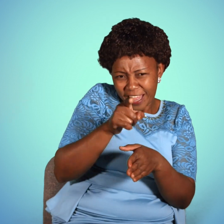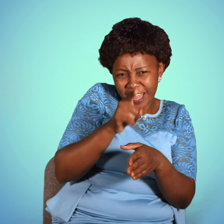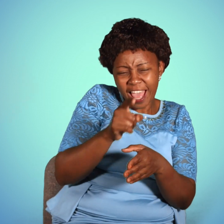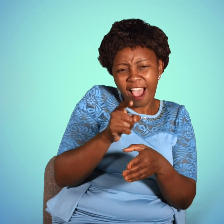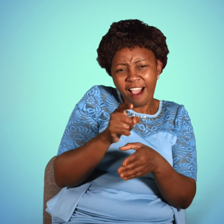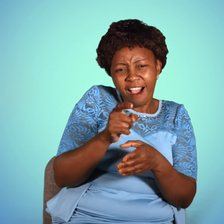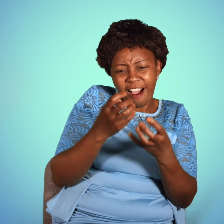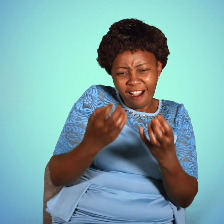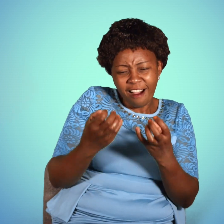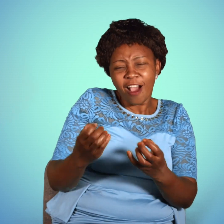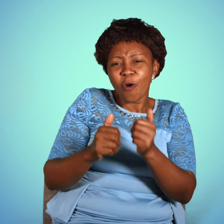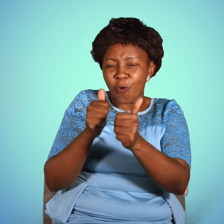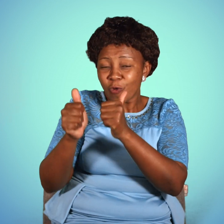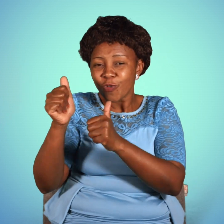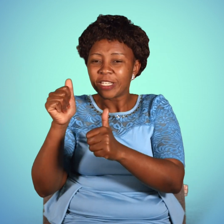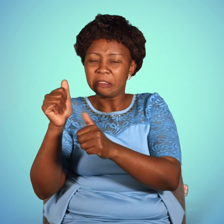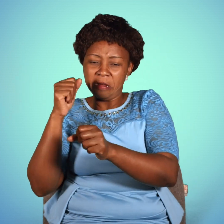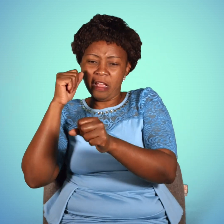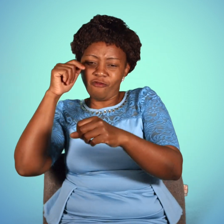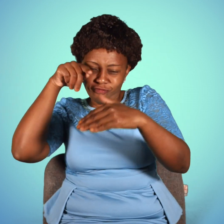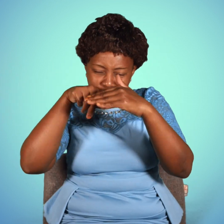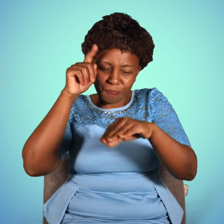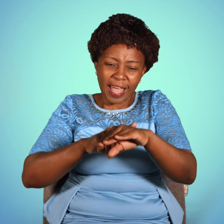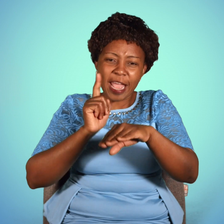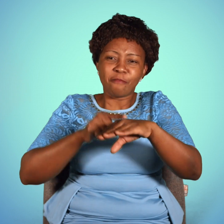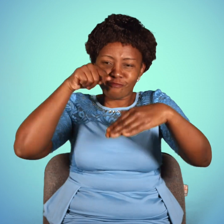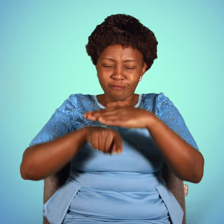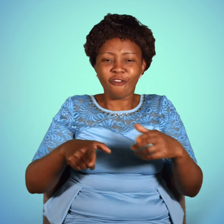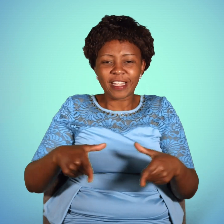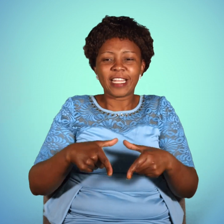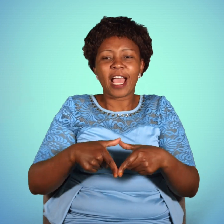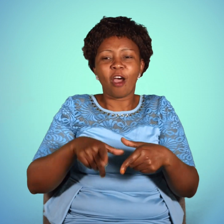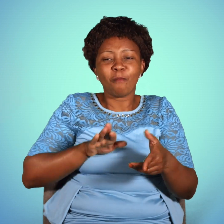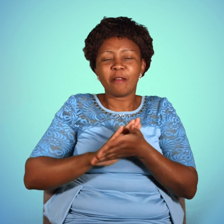carries sperms that might enter the vagina and cause pregnancy.